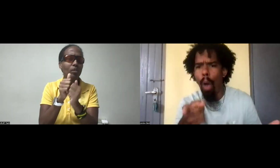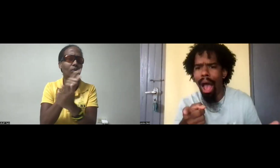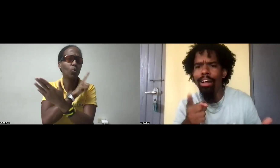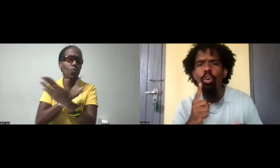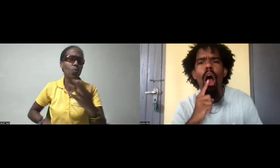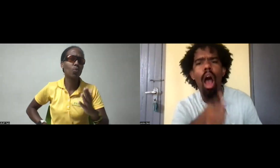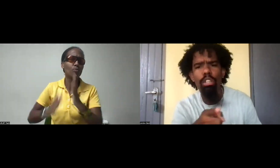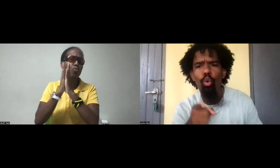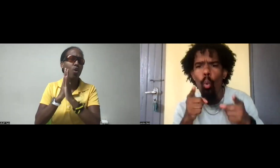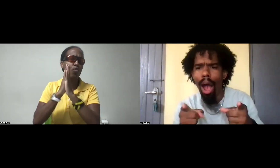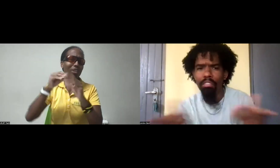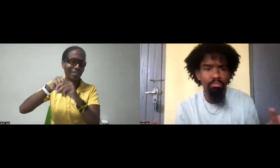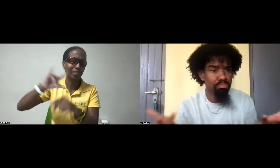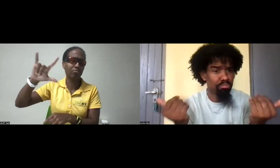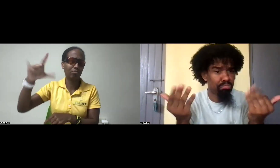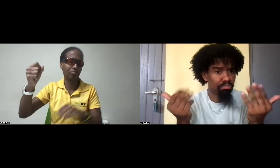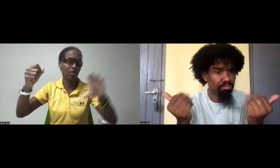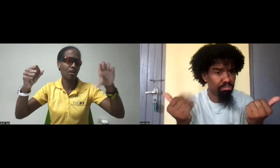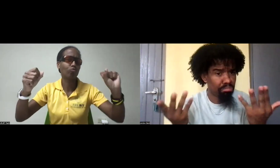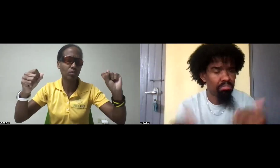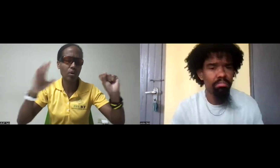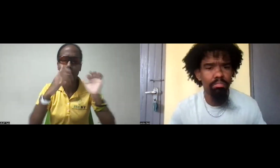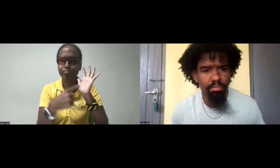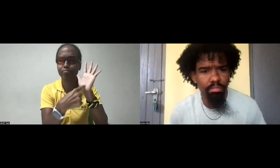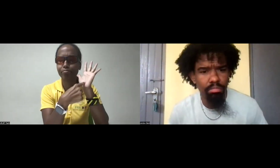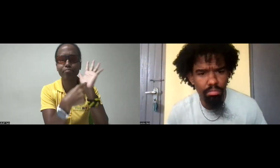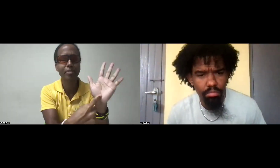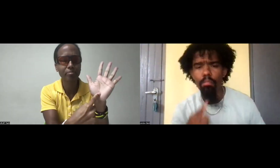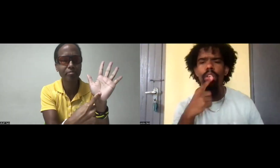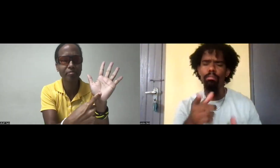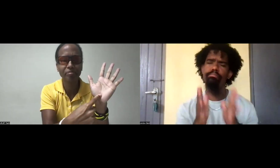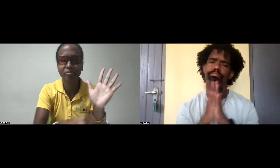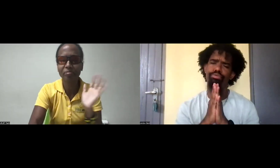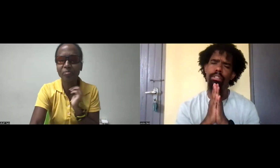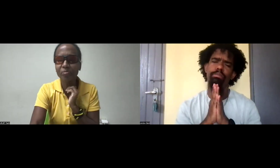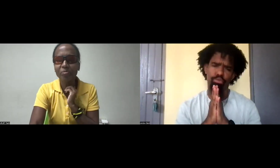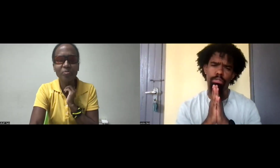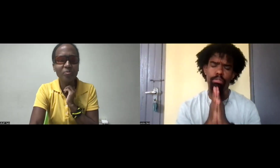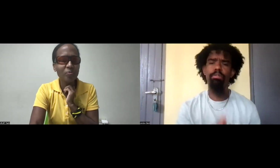before I close with the Lord's Prayer? In JSL and Country Sign, we're going to show it.